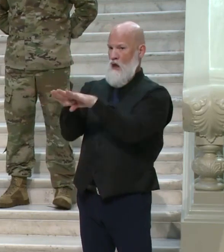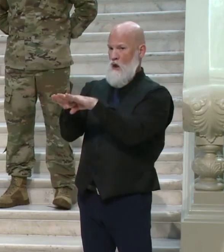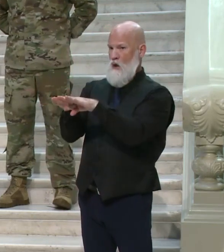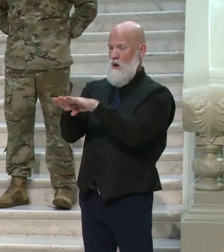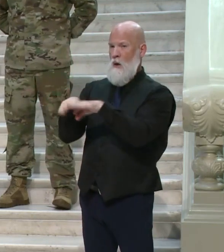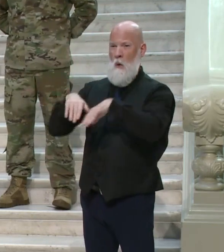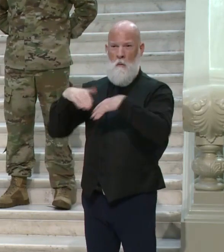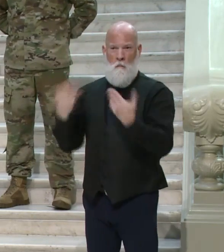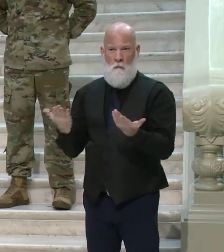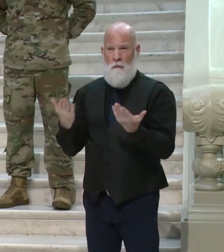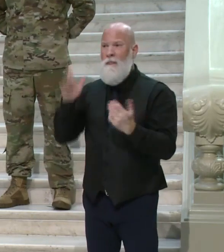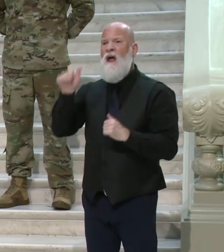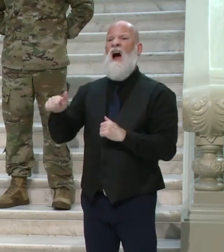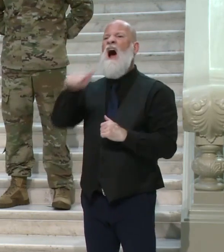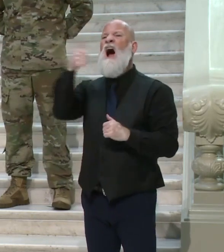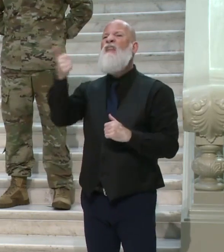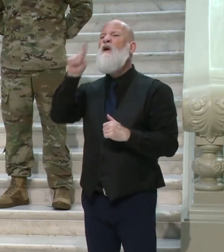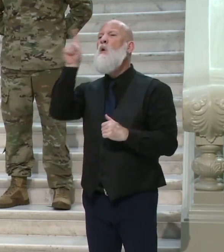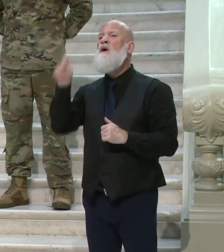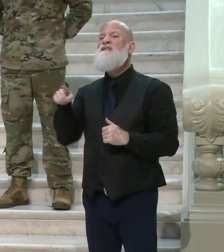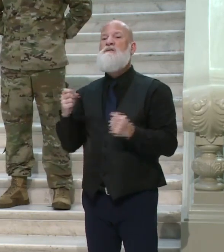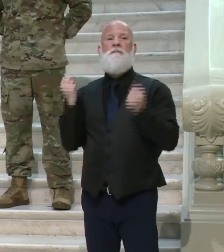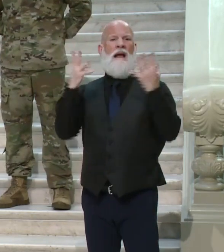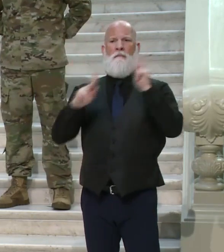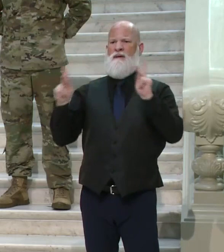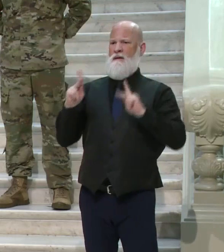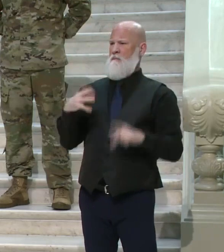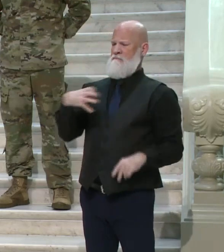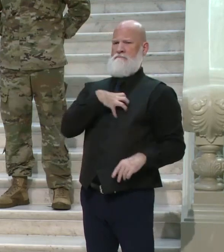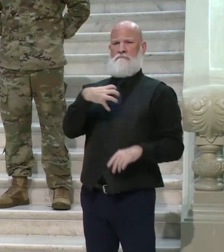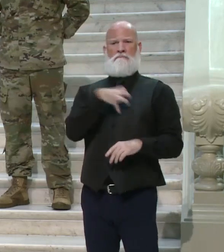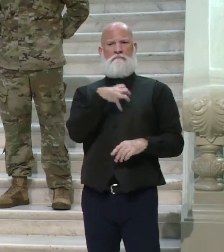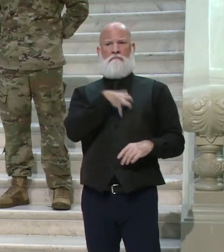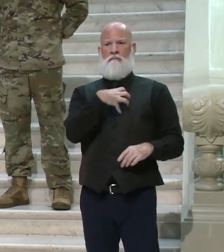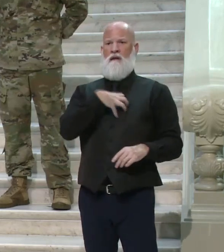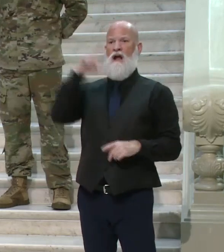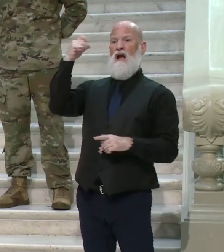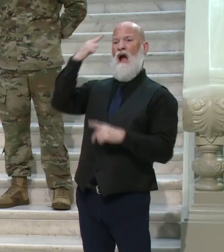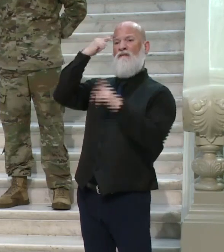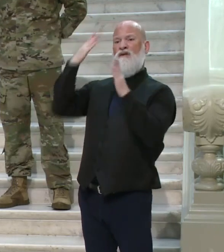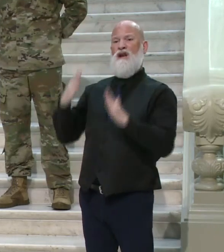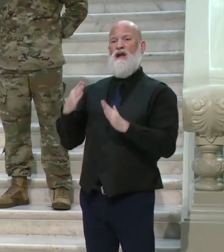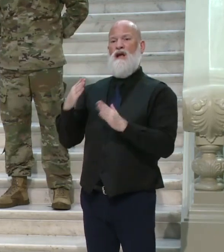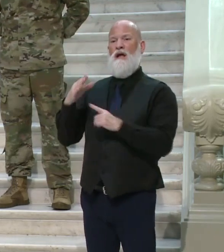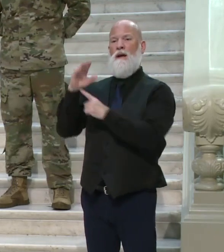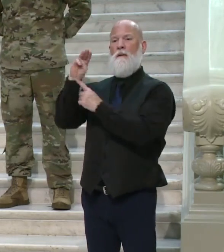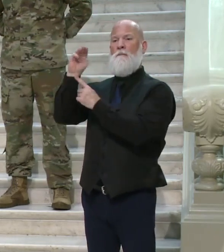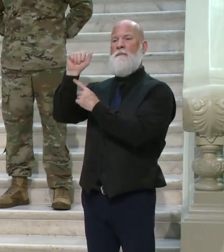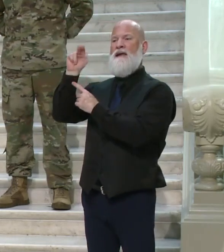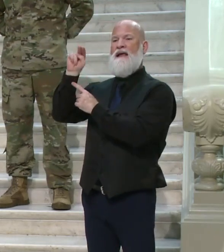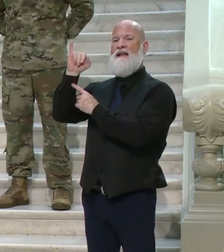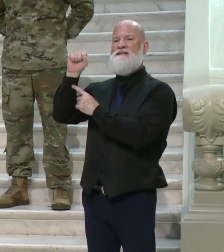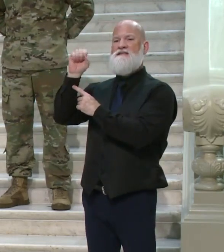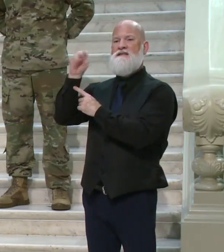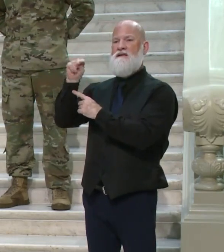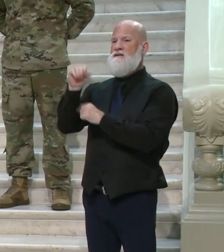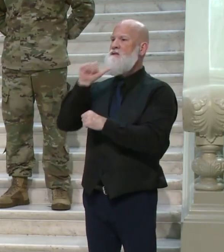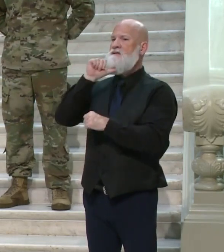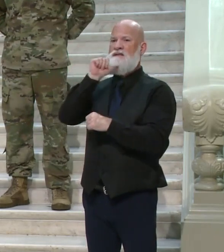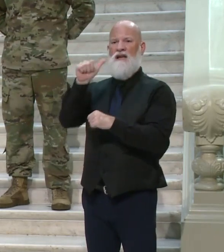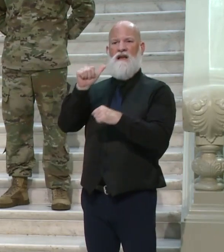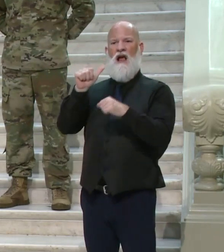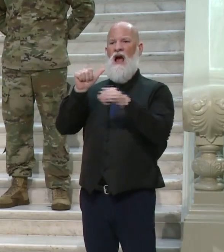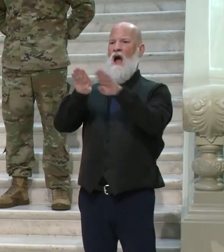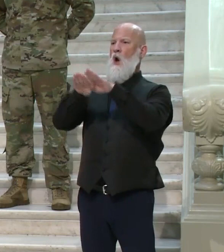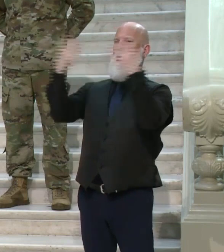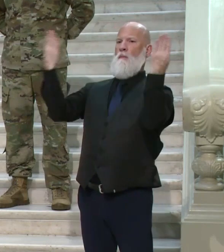another thing is some people have been complaining that why is the governor's office or why is the governor's mansion not open for tours? Do you foresee a time